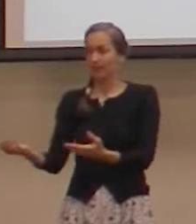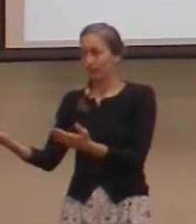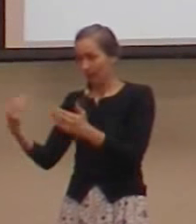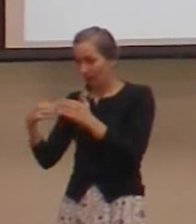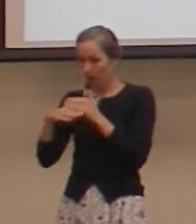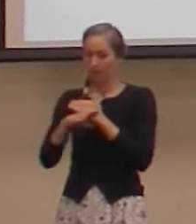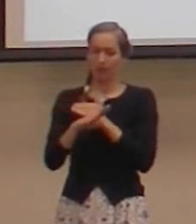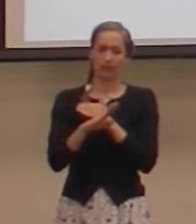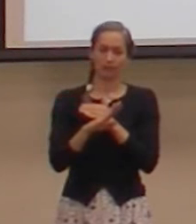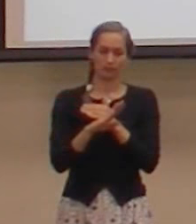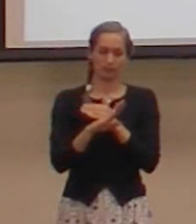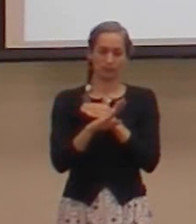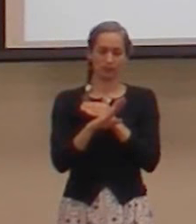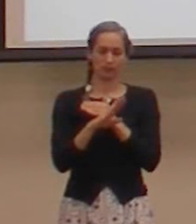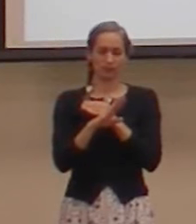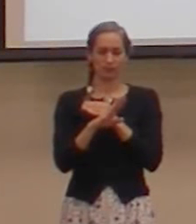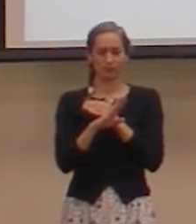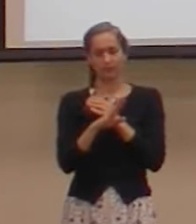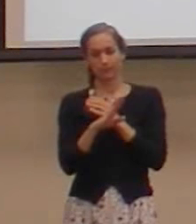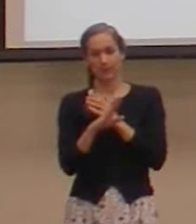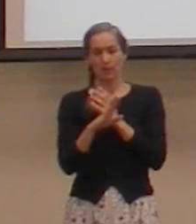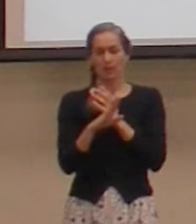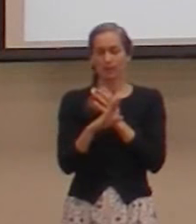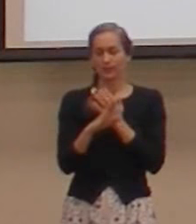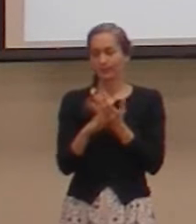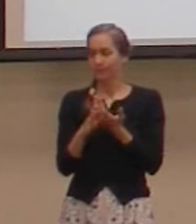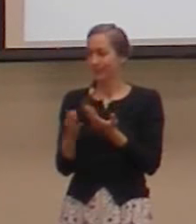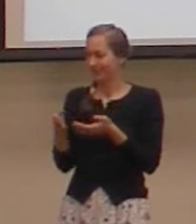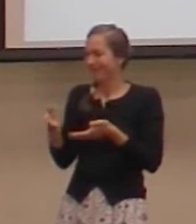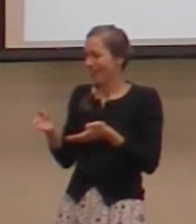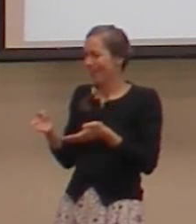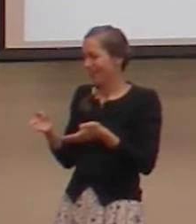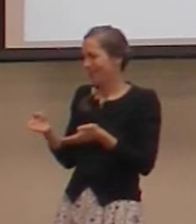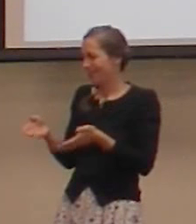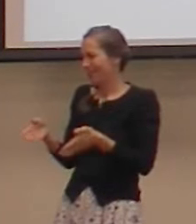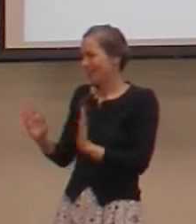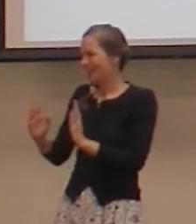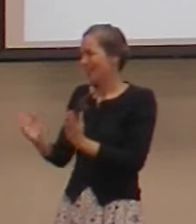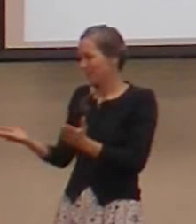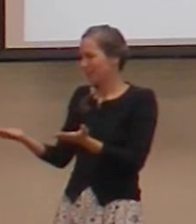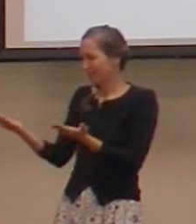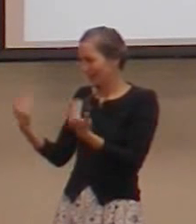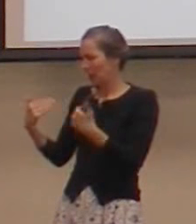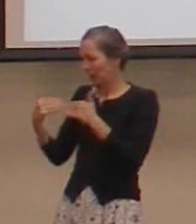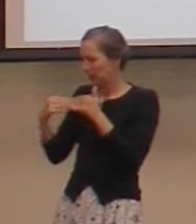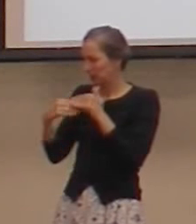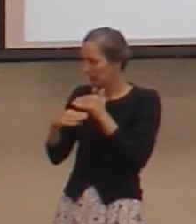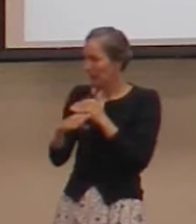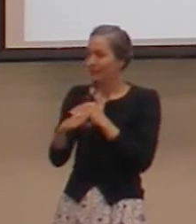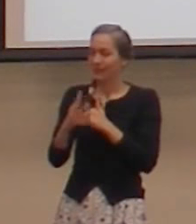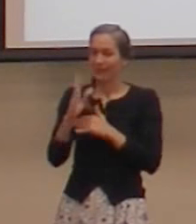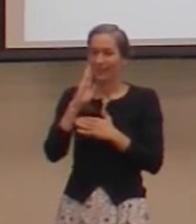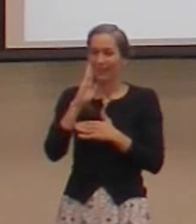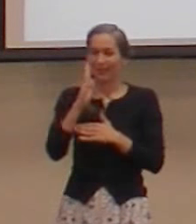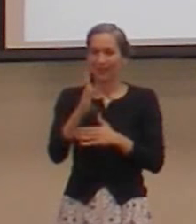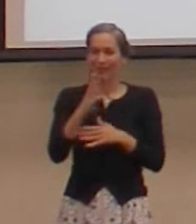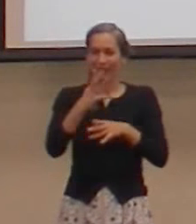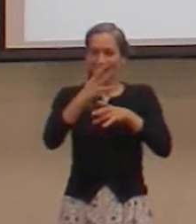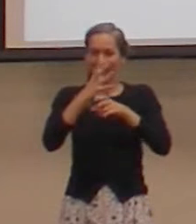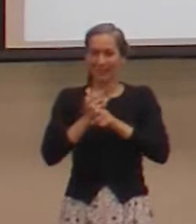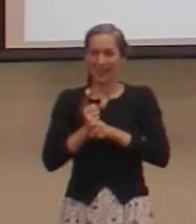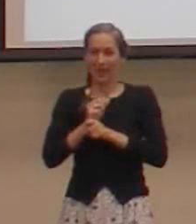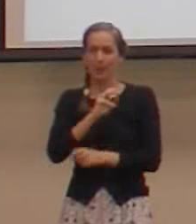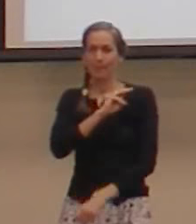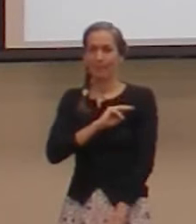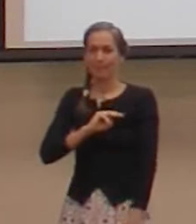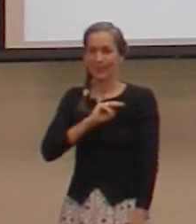in, and what I foresee happening is just let them come in and get a taste of it, and they'll get the mission bug. And once they get the mission bug,